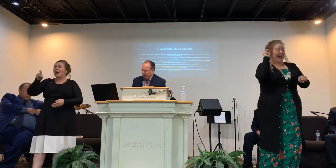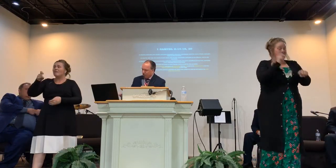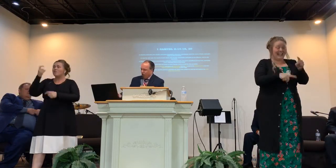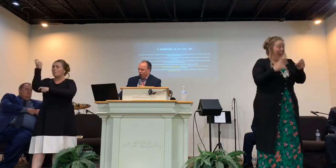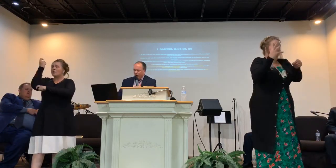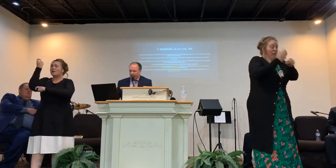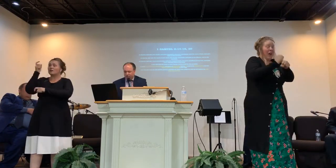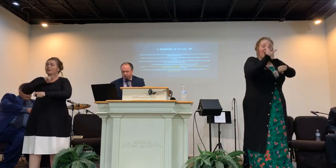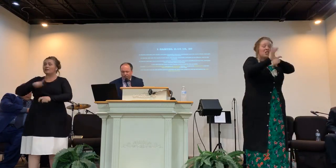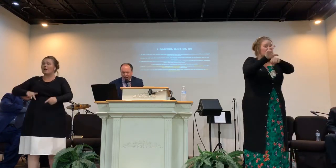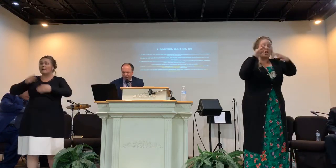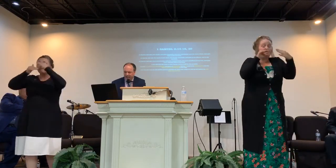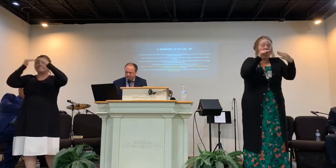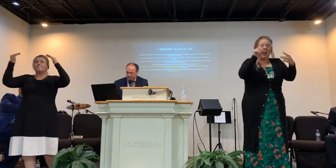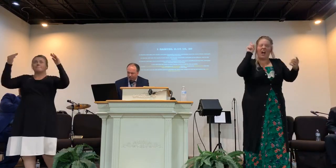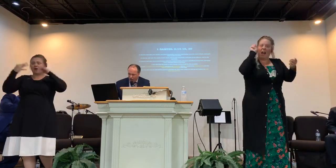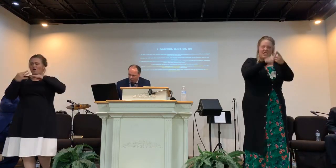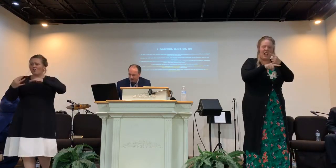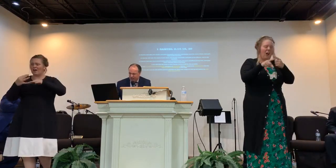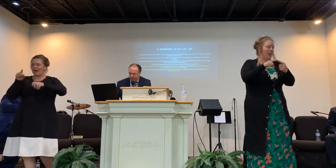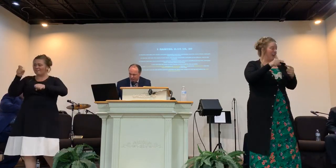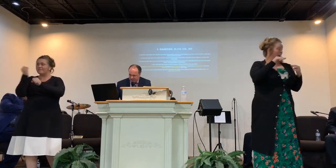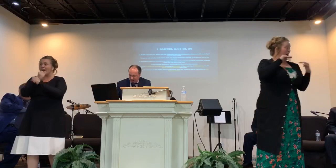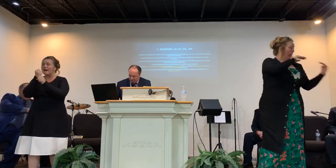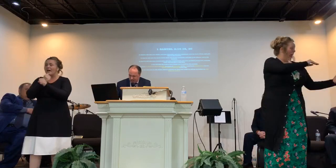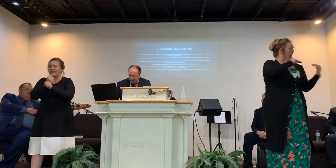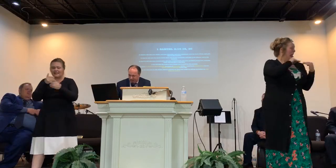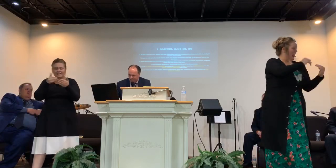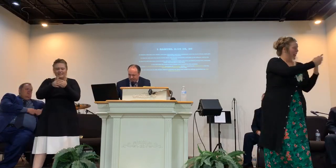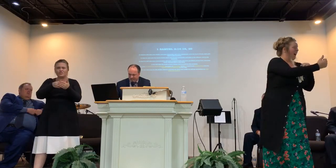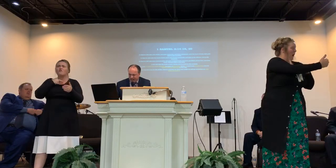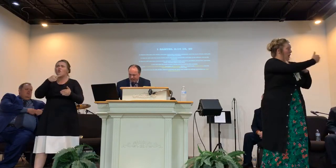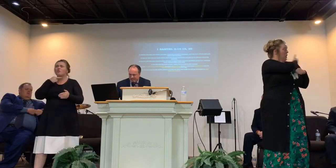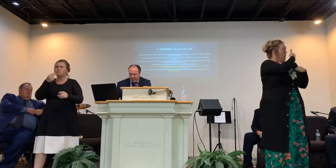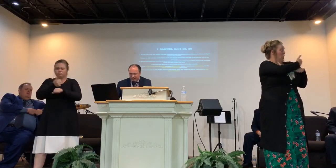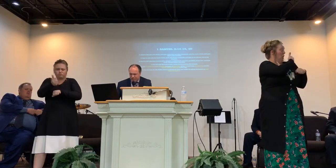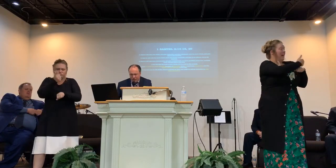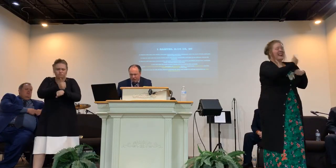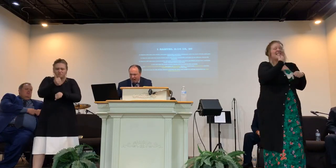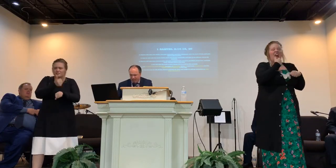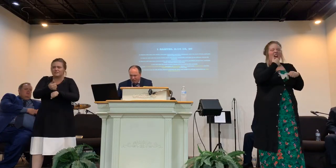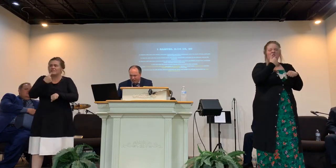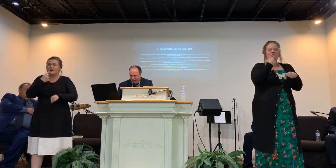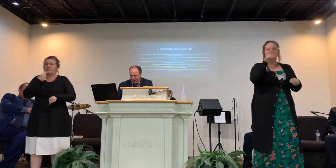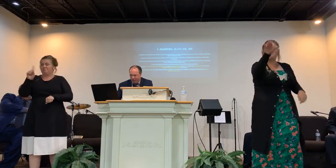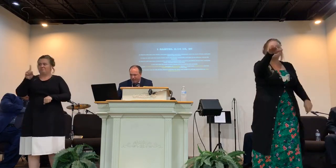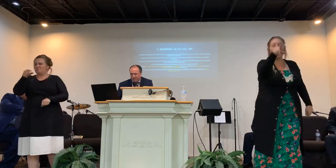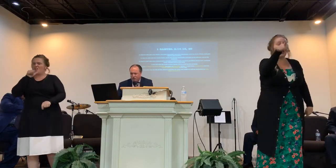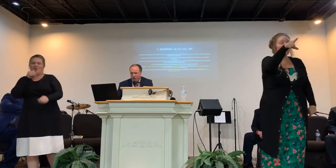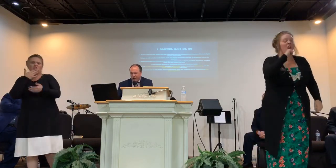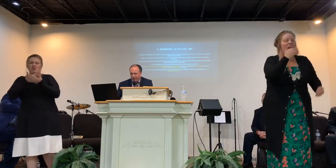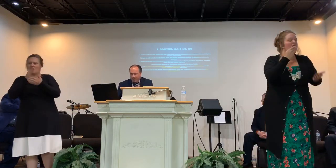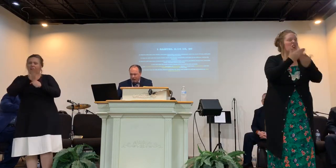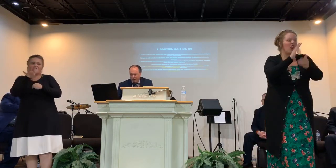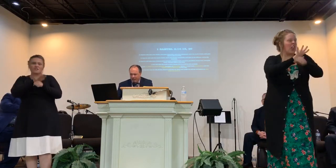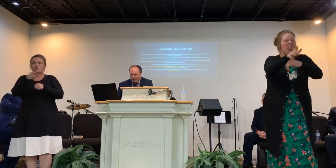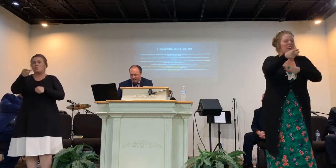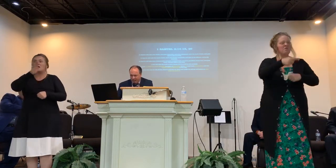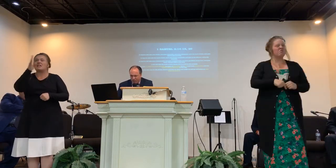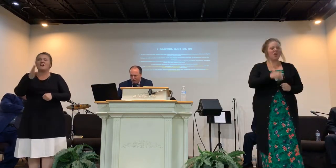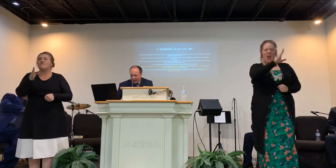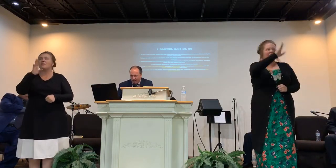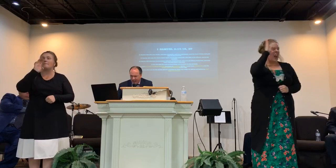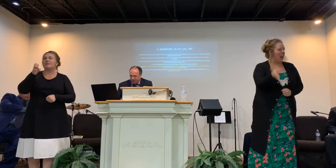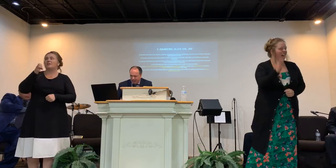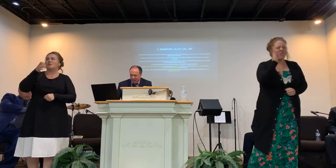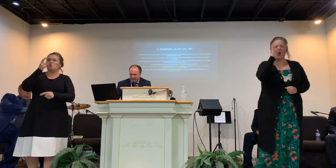kingdom battles, we have to fight against the voice of accusation that says that you're not good enough. You're never going to be the